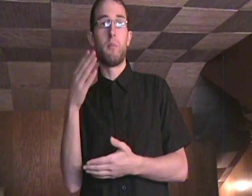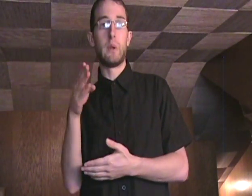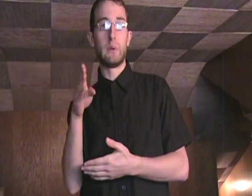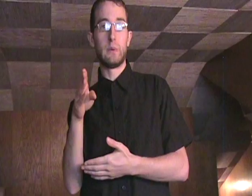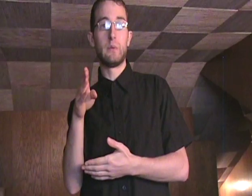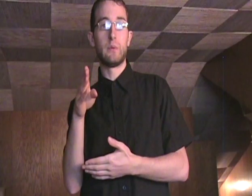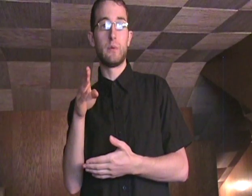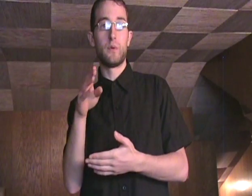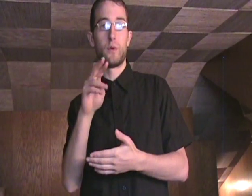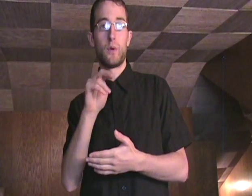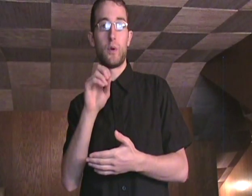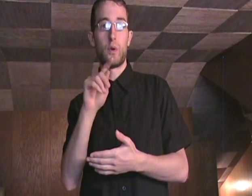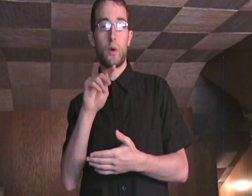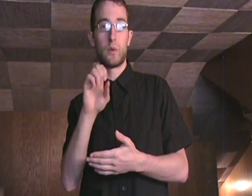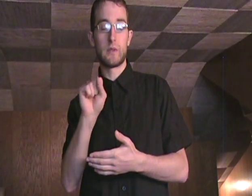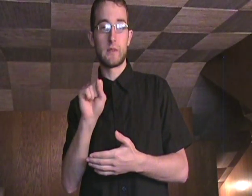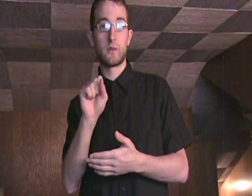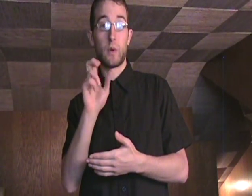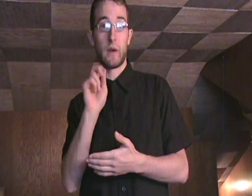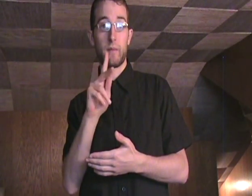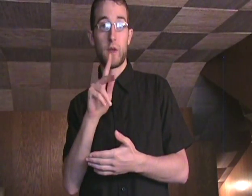Okay, you have a few